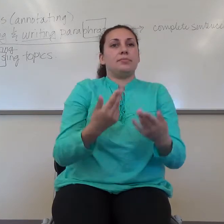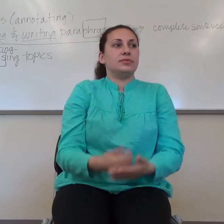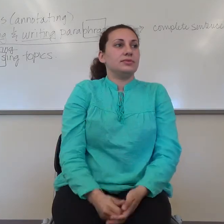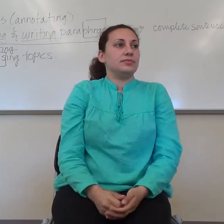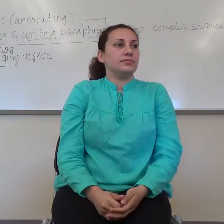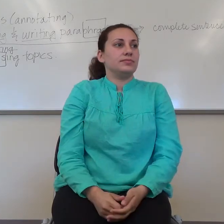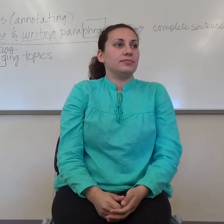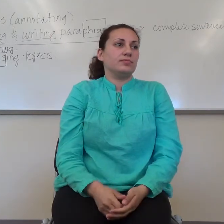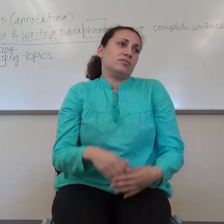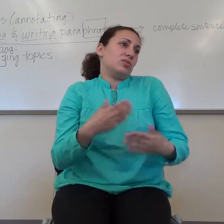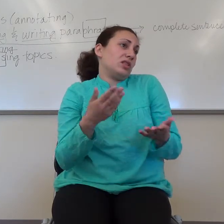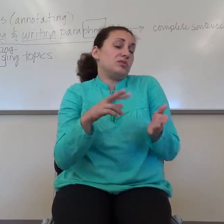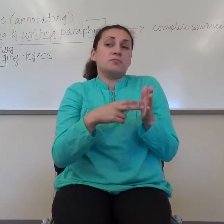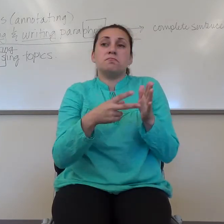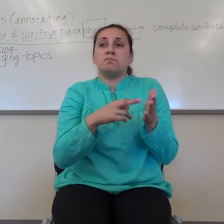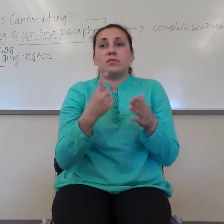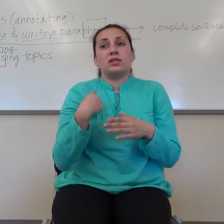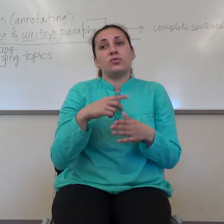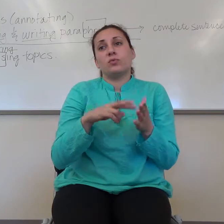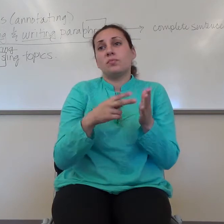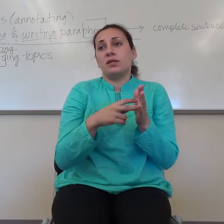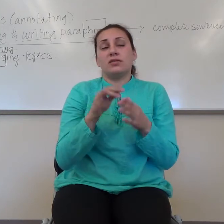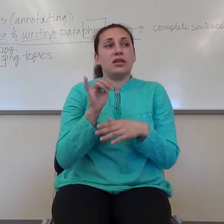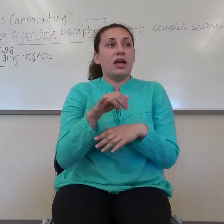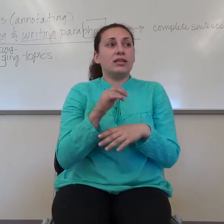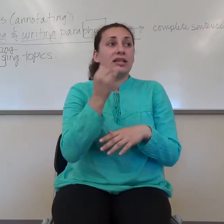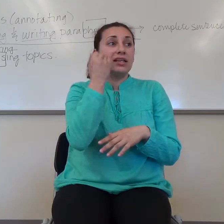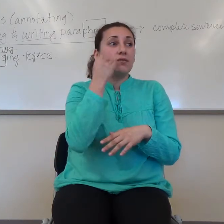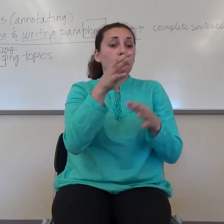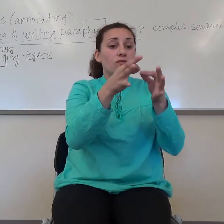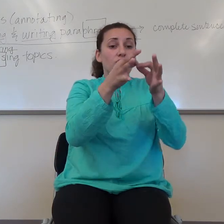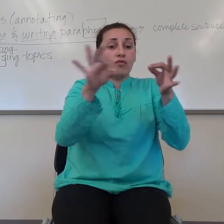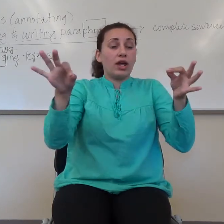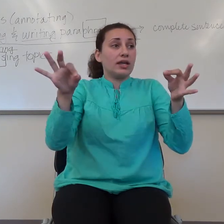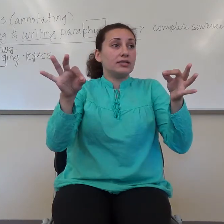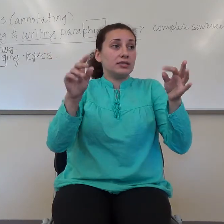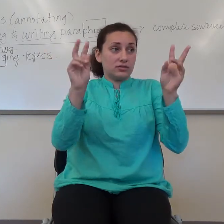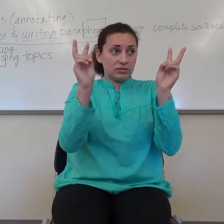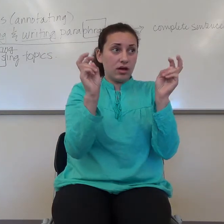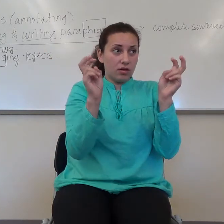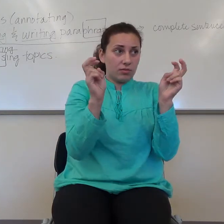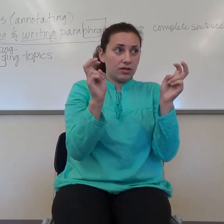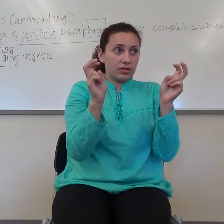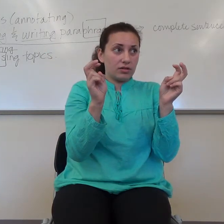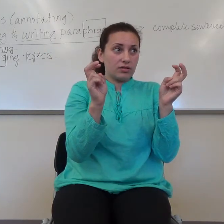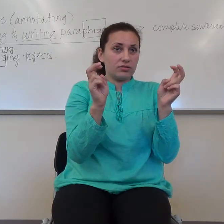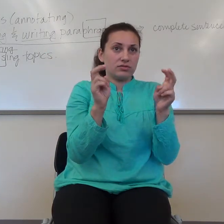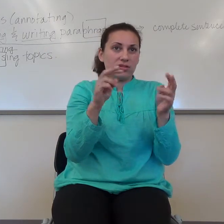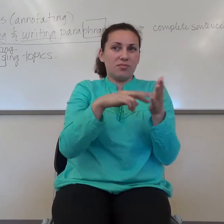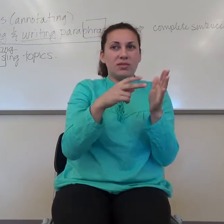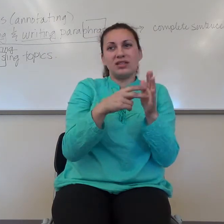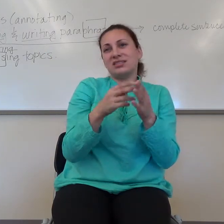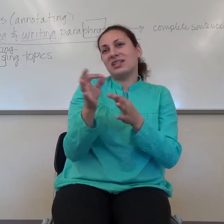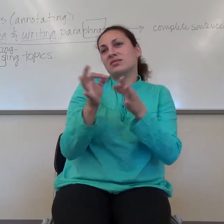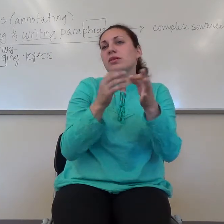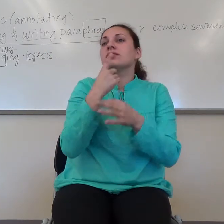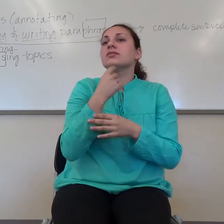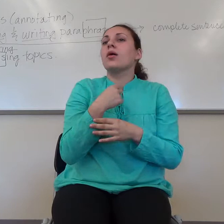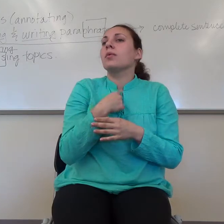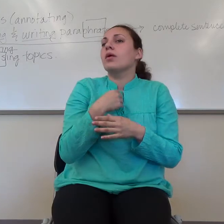by phrasing or stating the topic. And again, I've already guided you to doing this. The way you